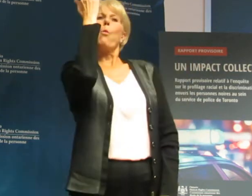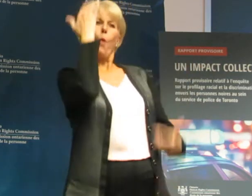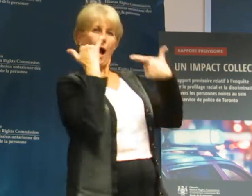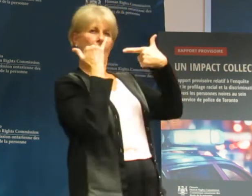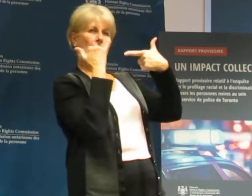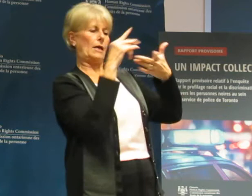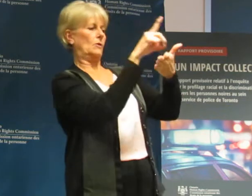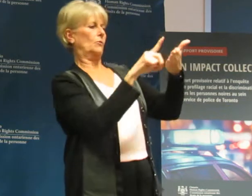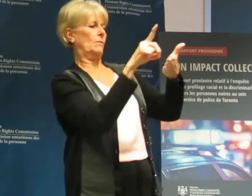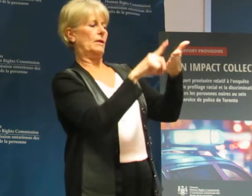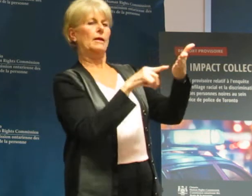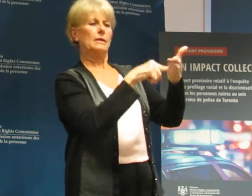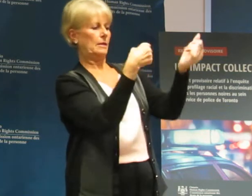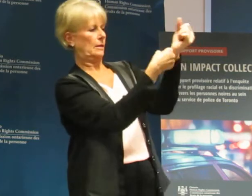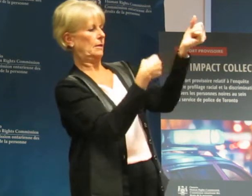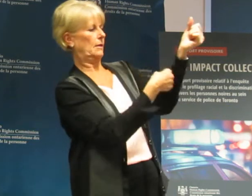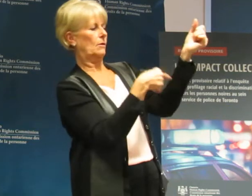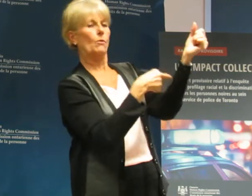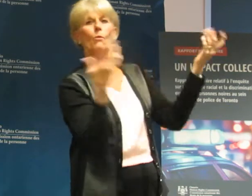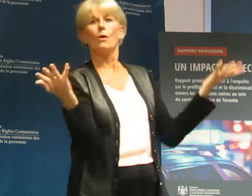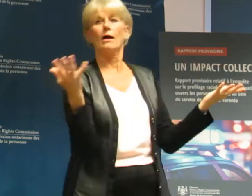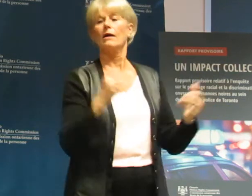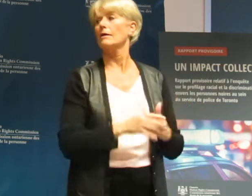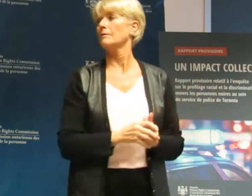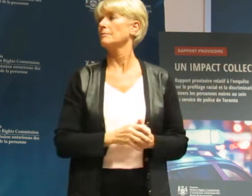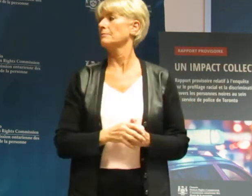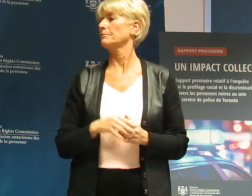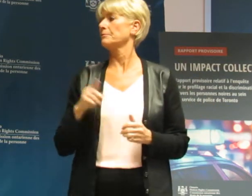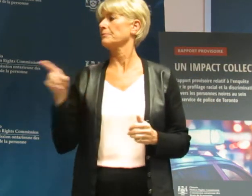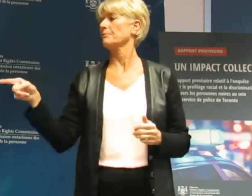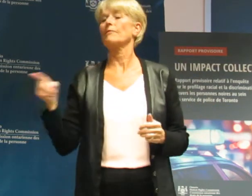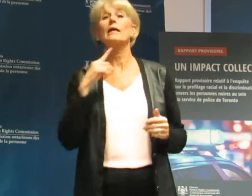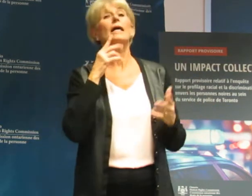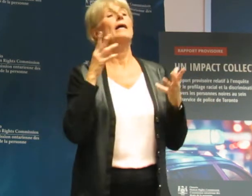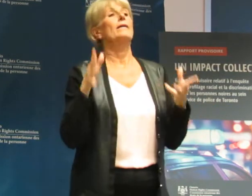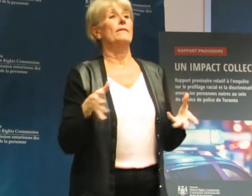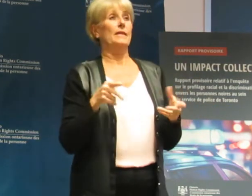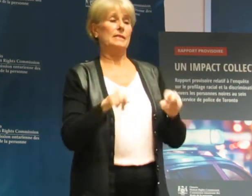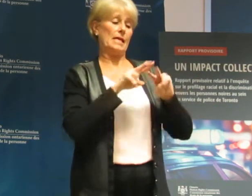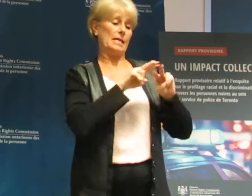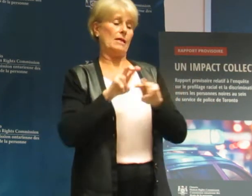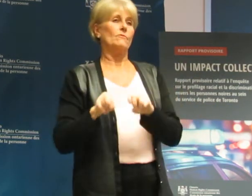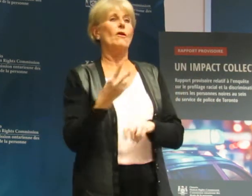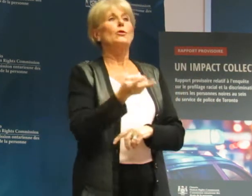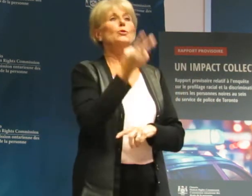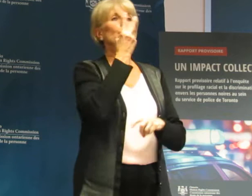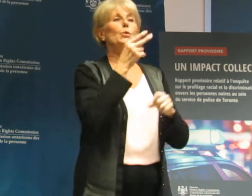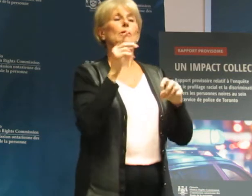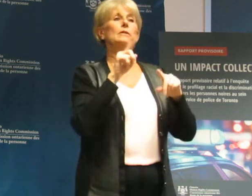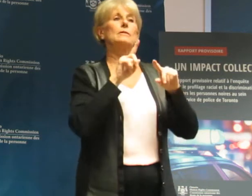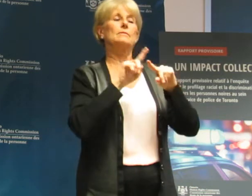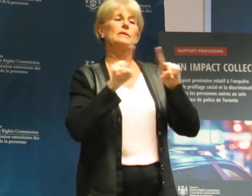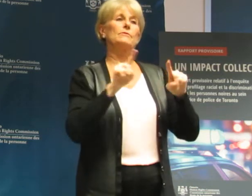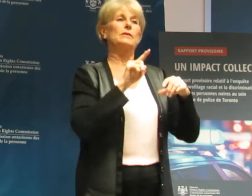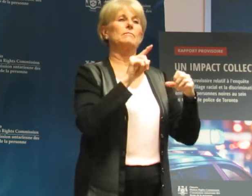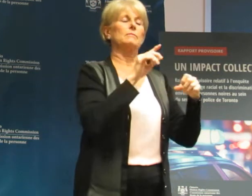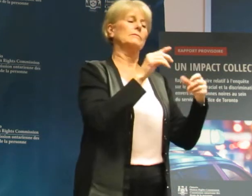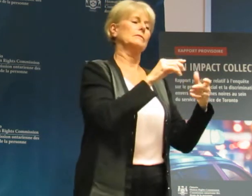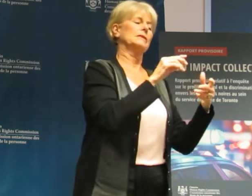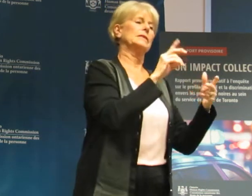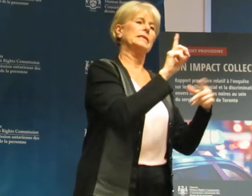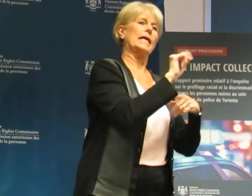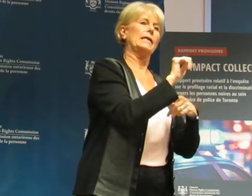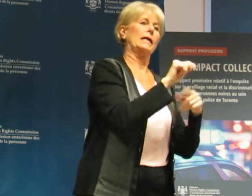that? So this is an analysis of two sort of complete data sets. The